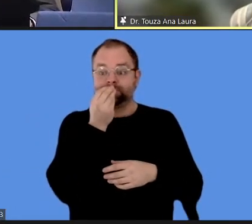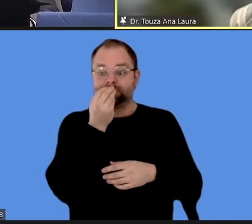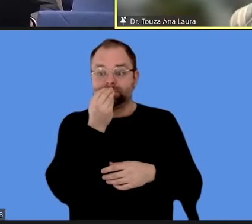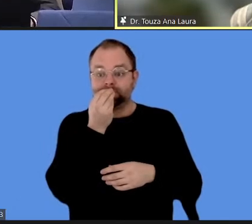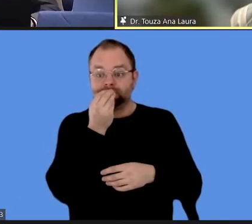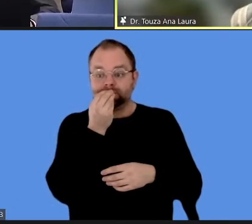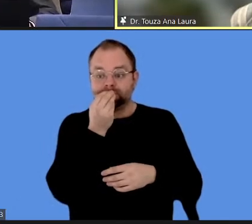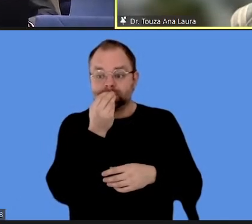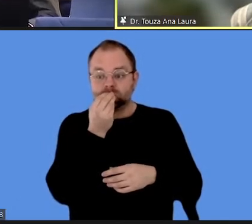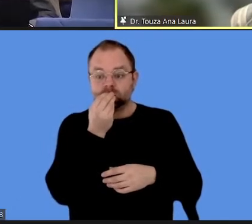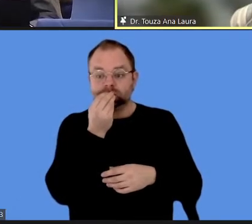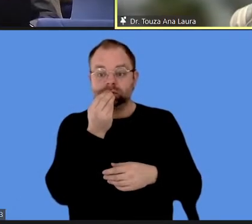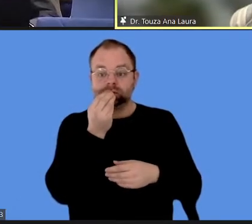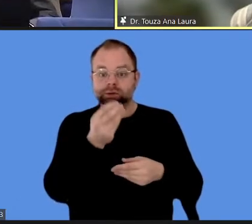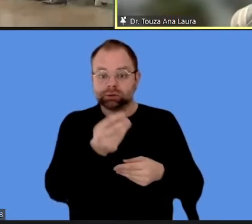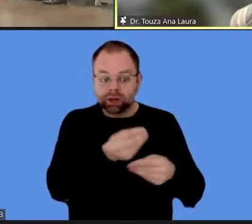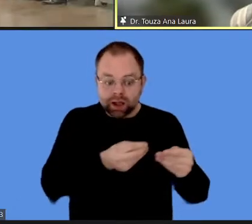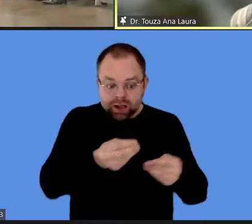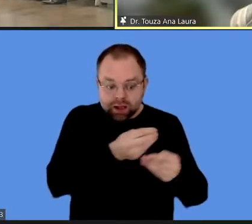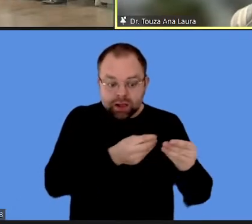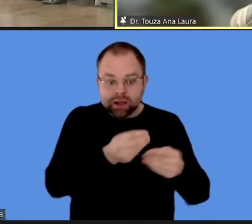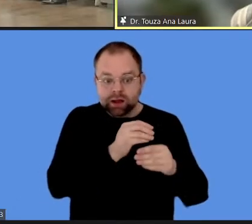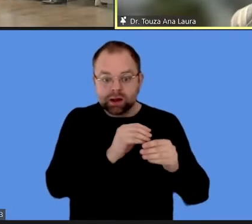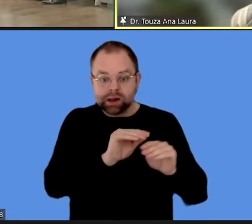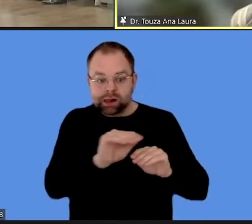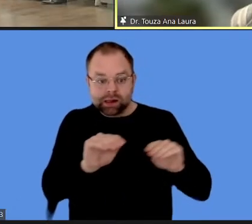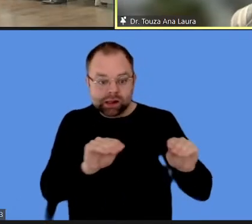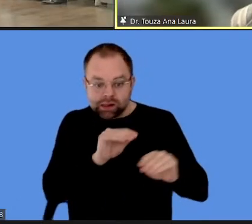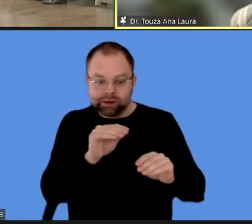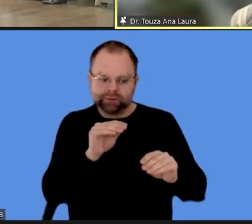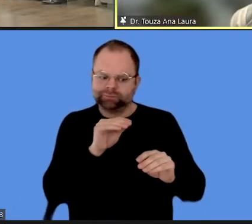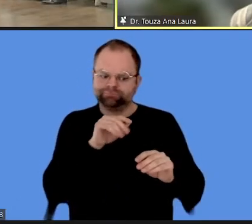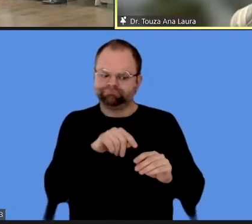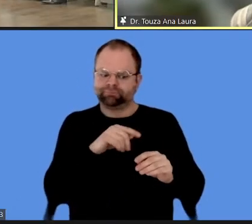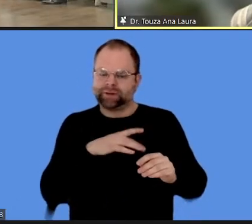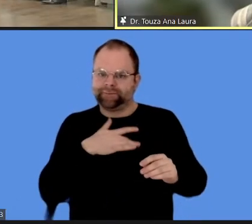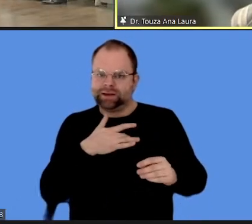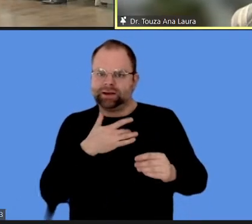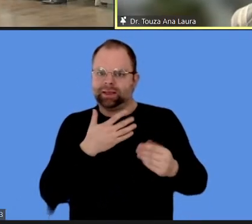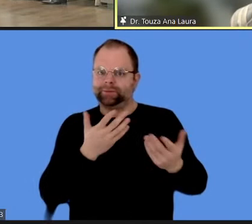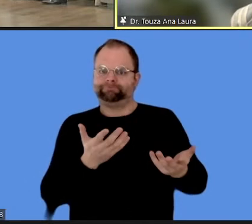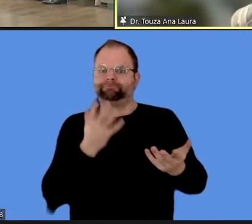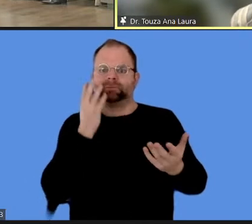alimentaire a affecté notre méthodologie